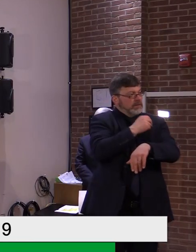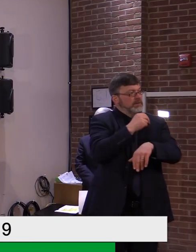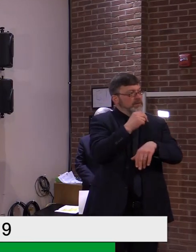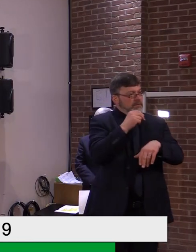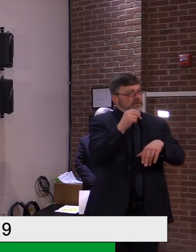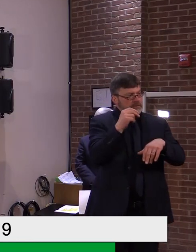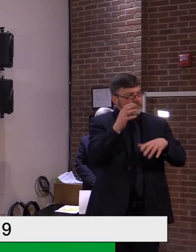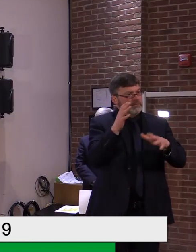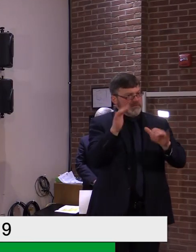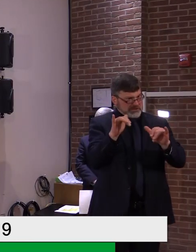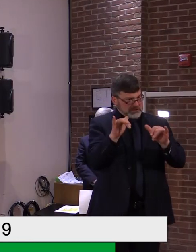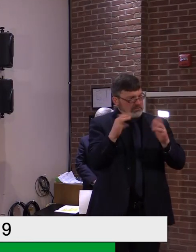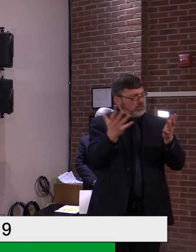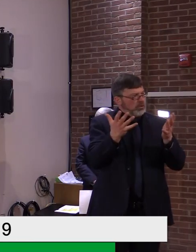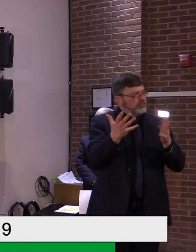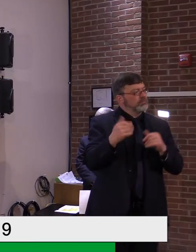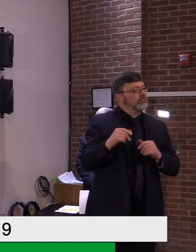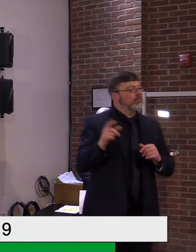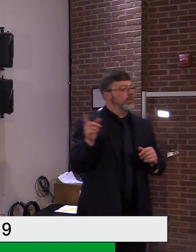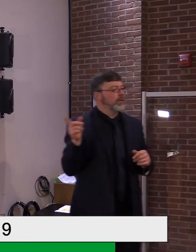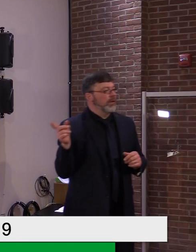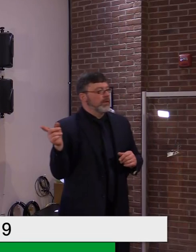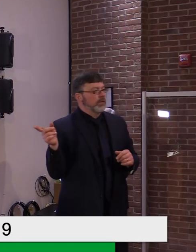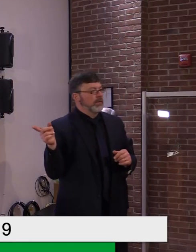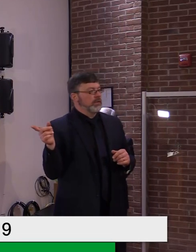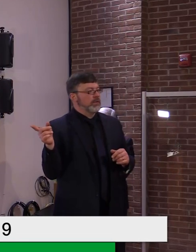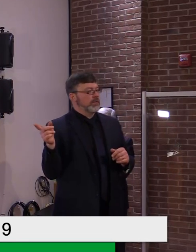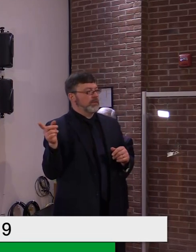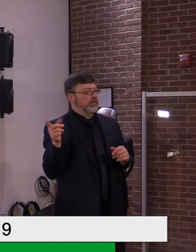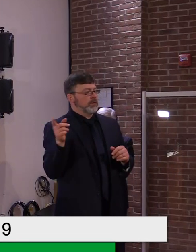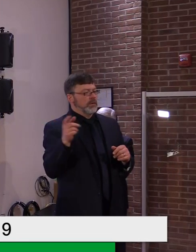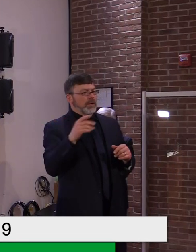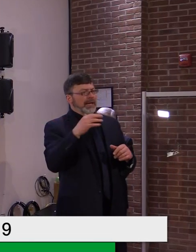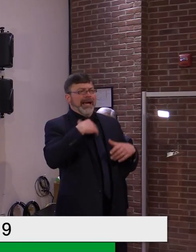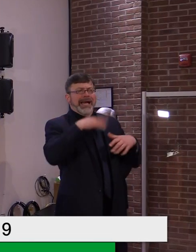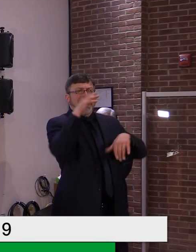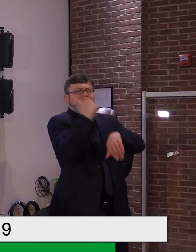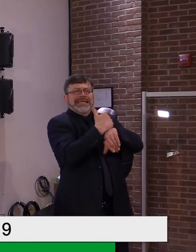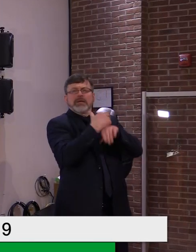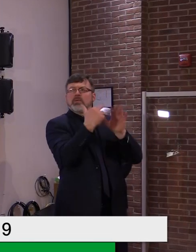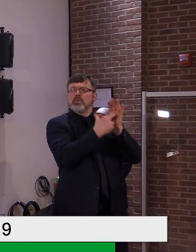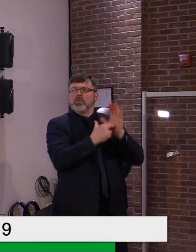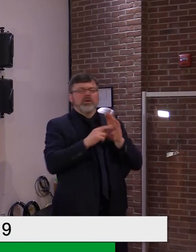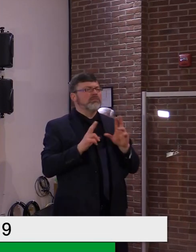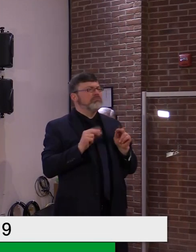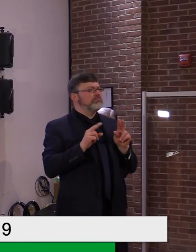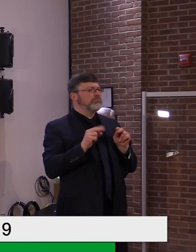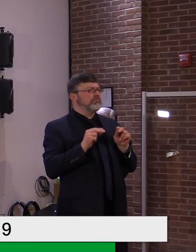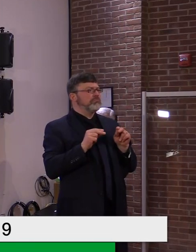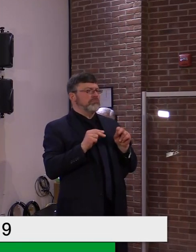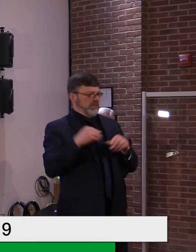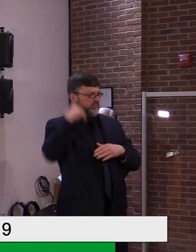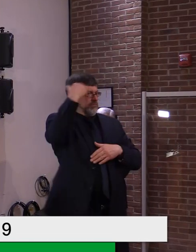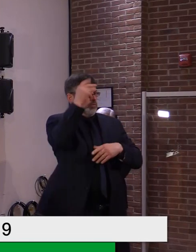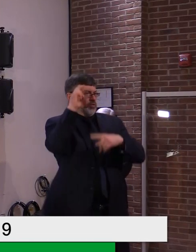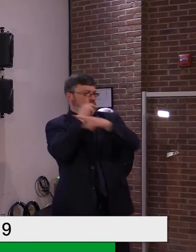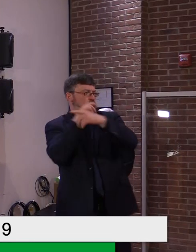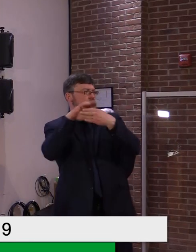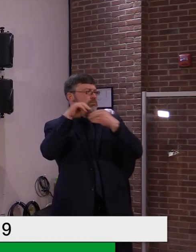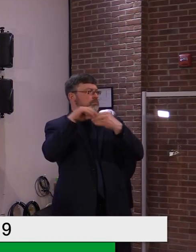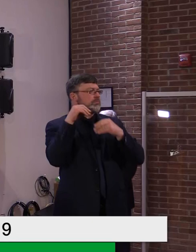misleading because that's not a rule in Vermont. I do know that in CDC